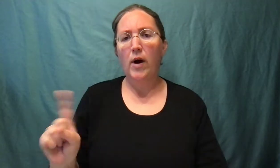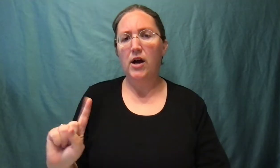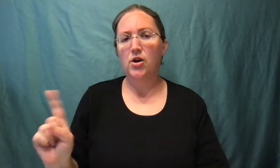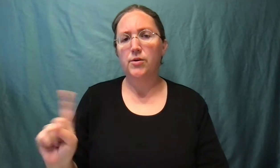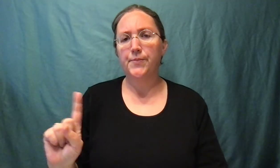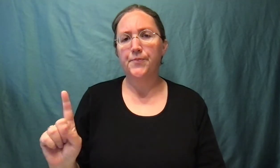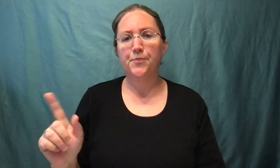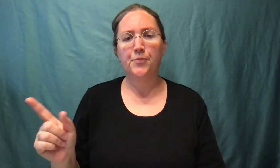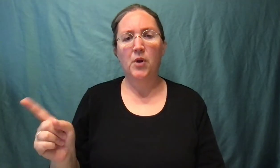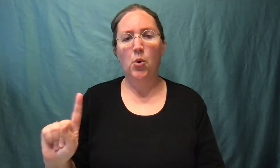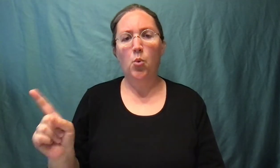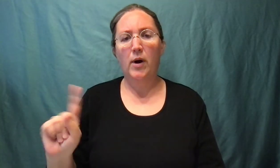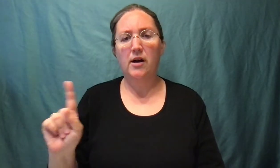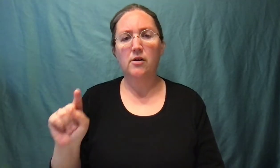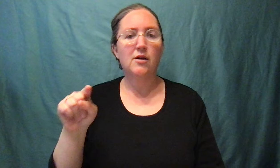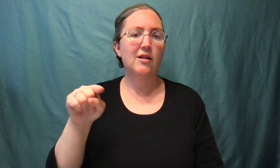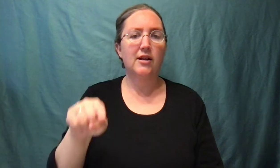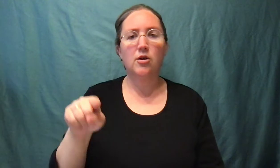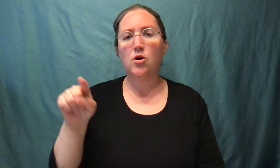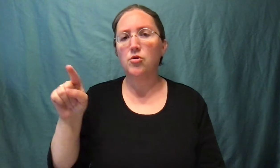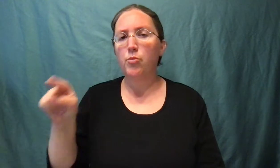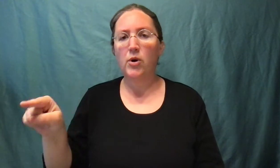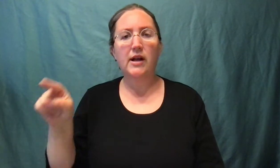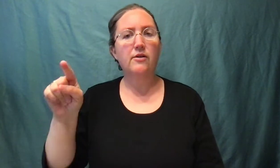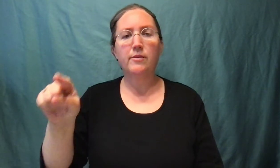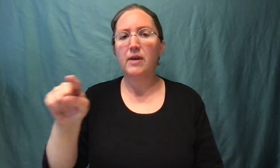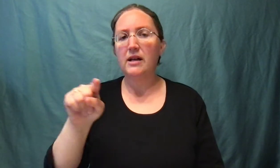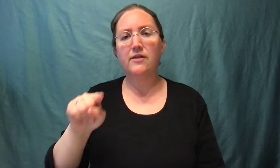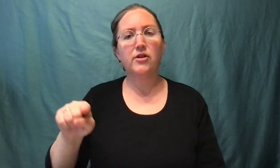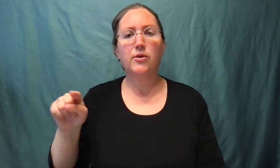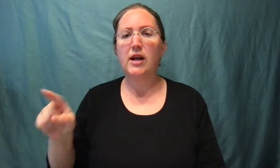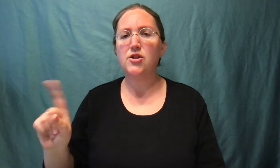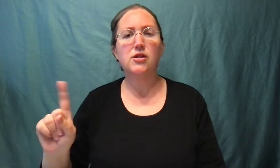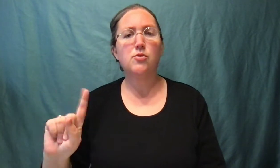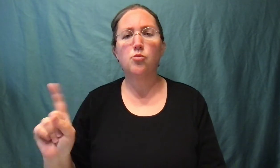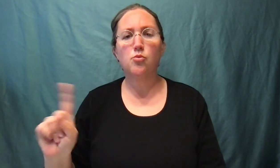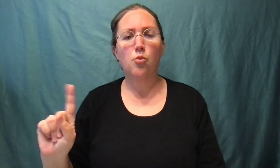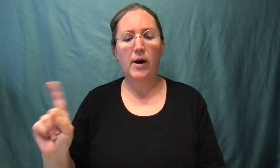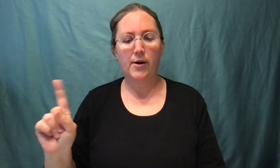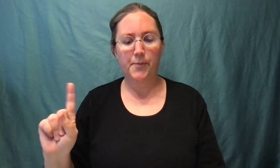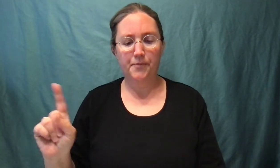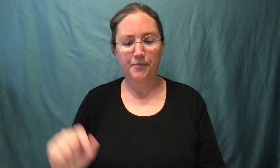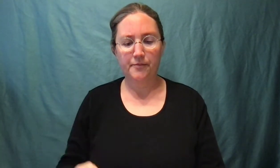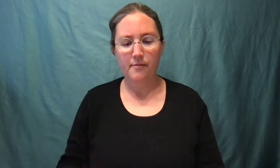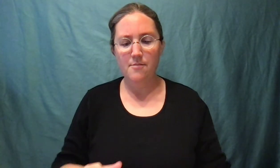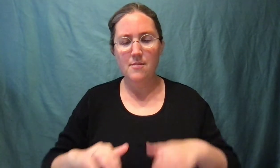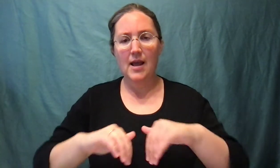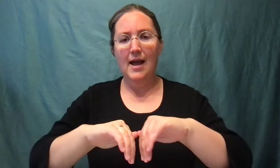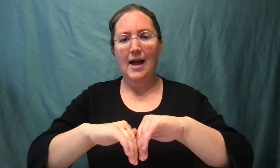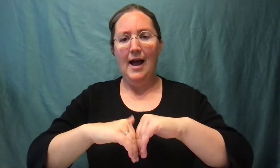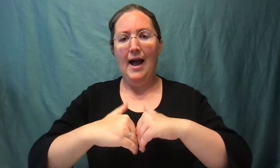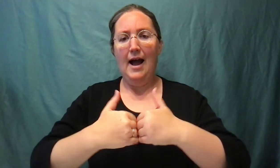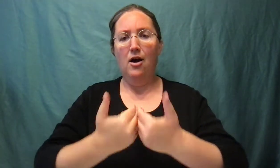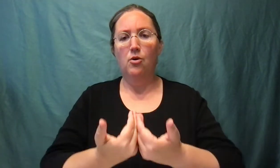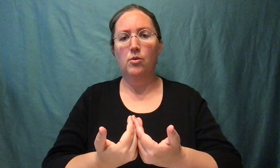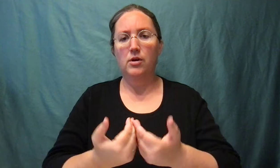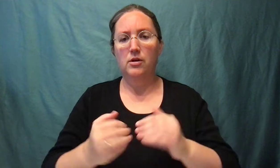Where. Like you're pointing out many different locations. Where. How.